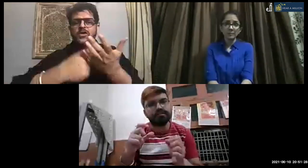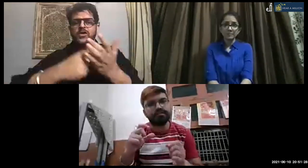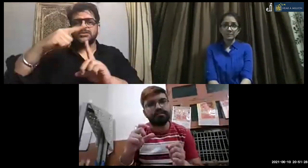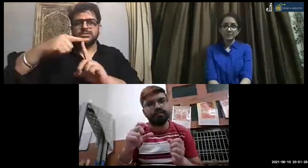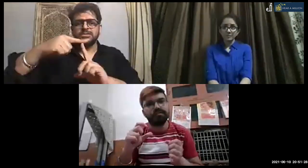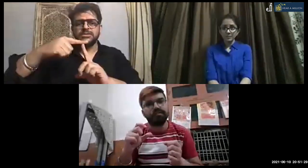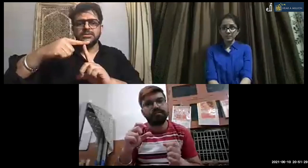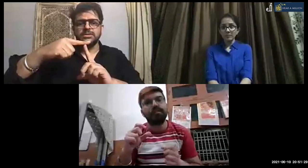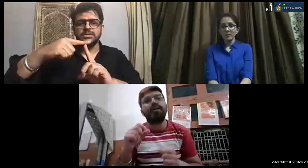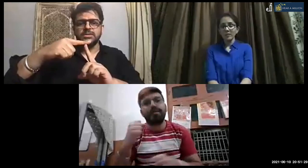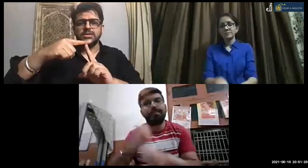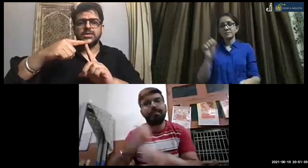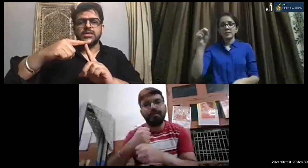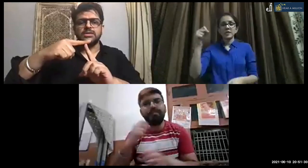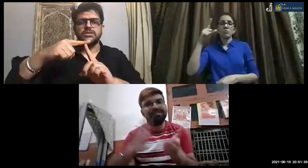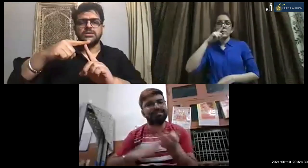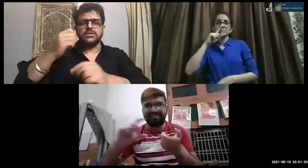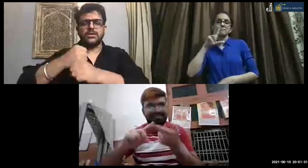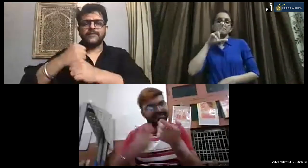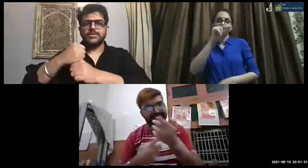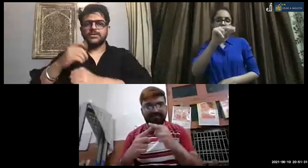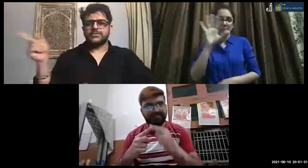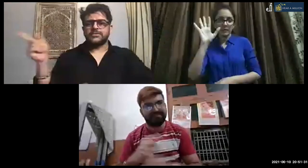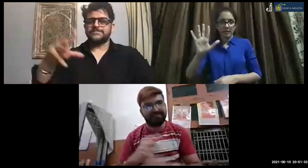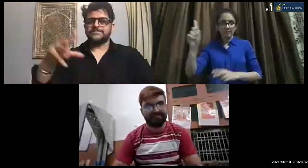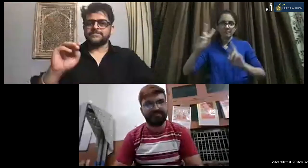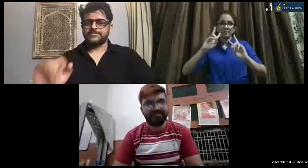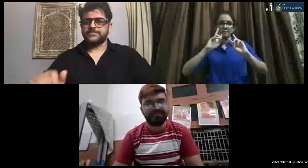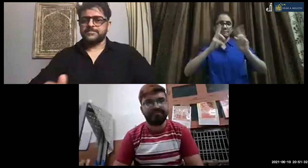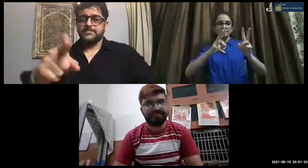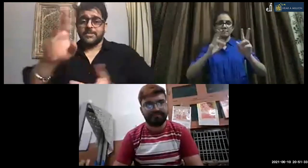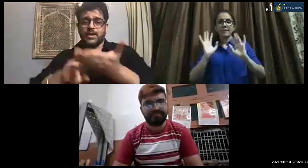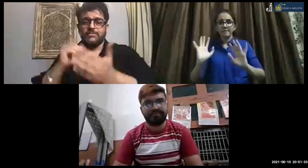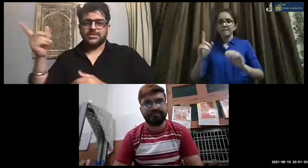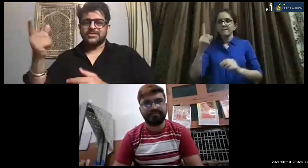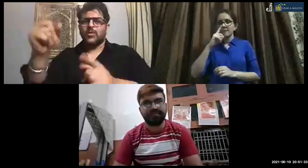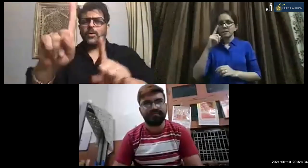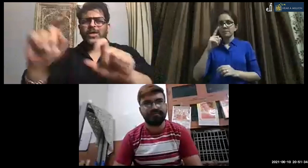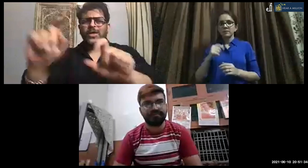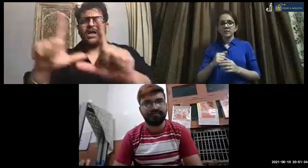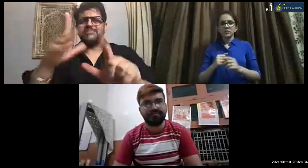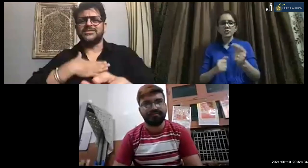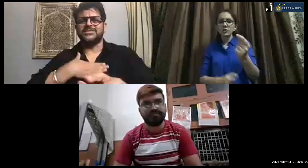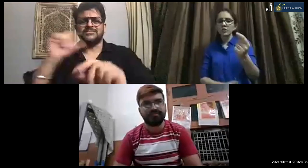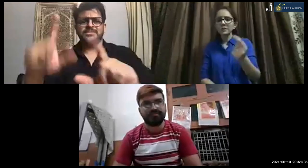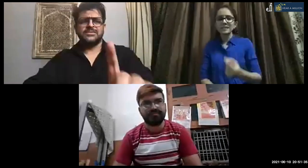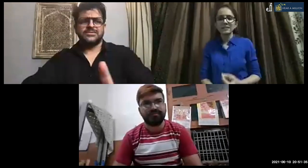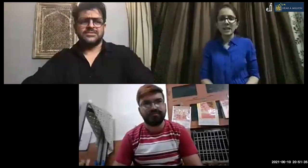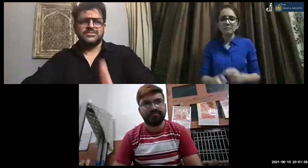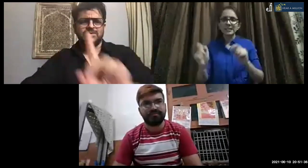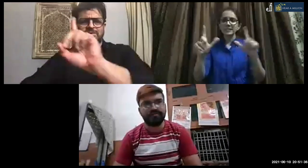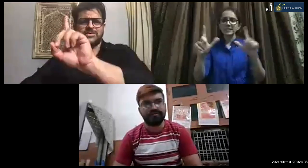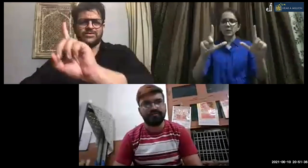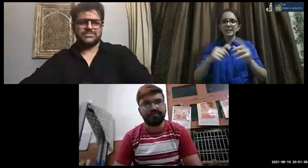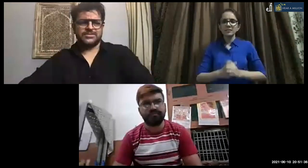more. Yeah. So I would like to respond to the question. First of all, I think you're from